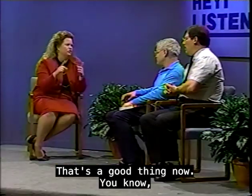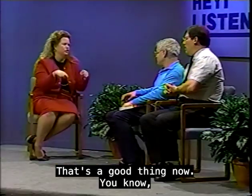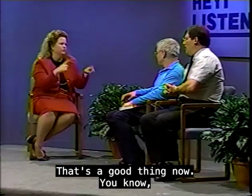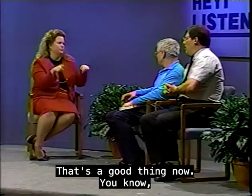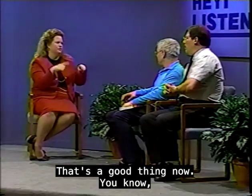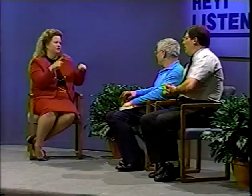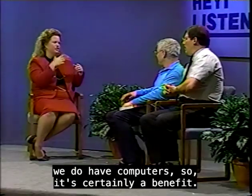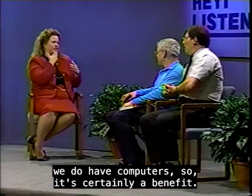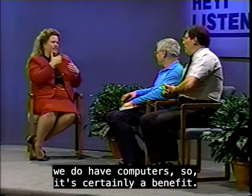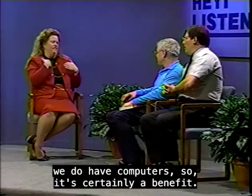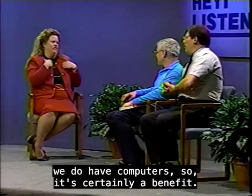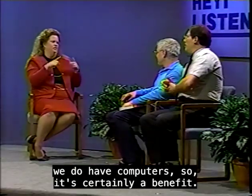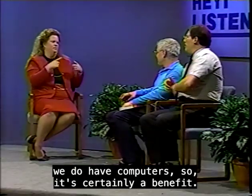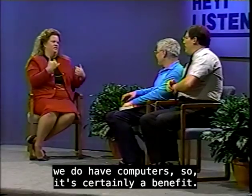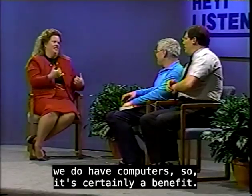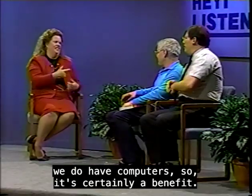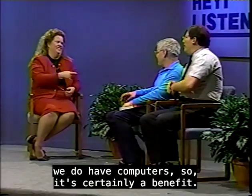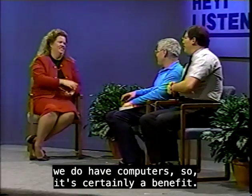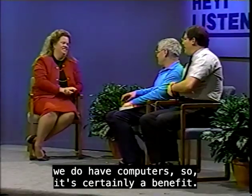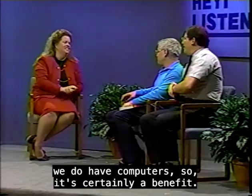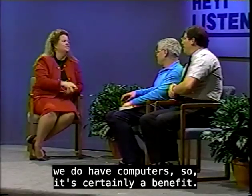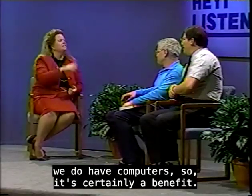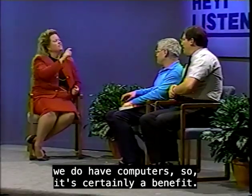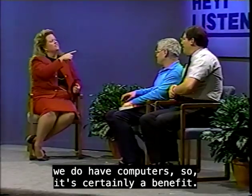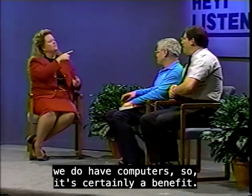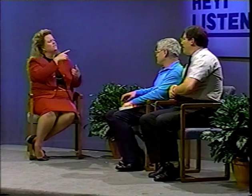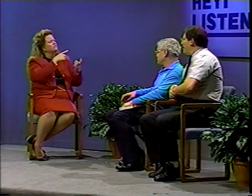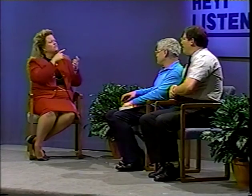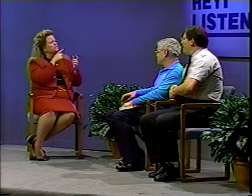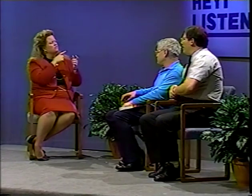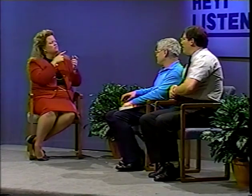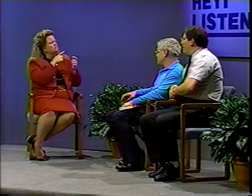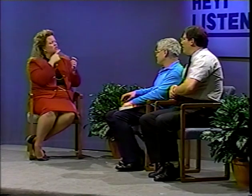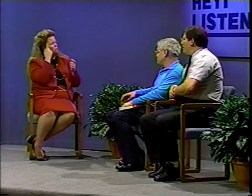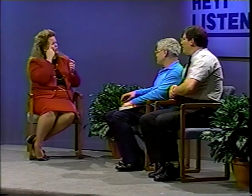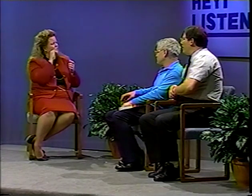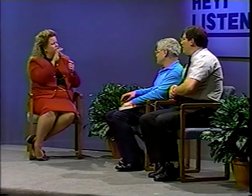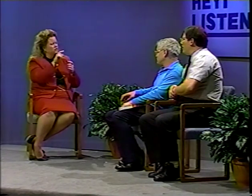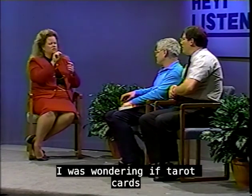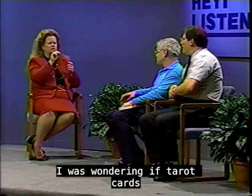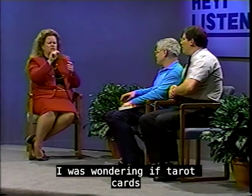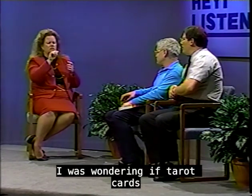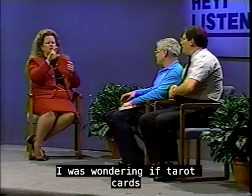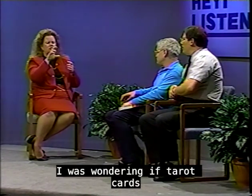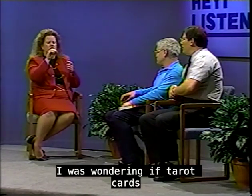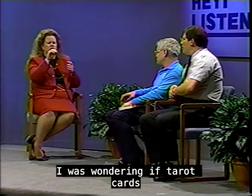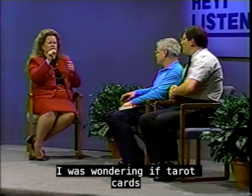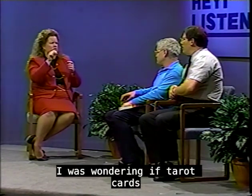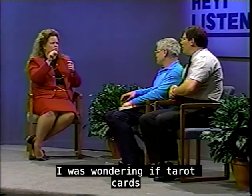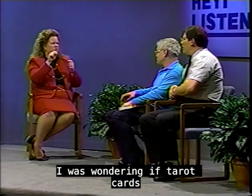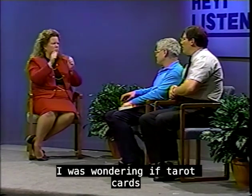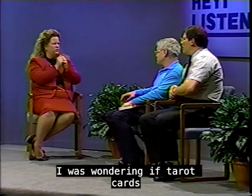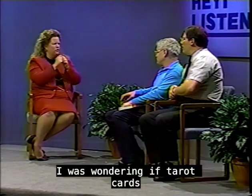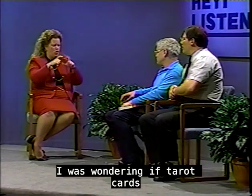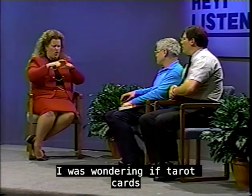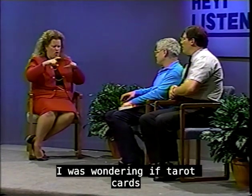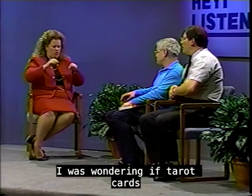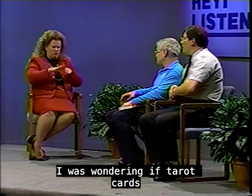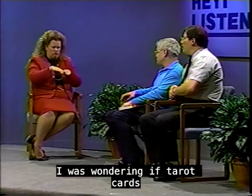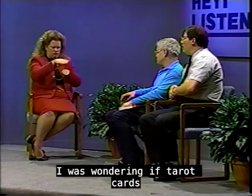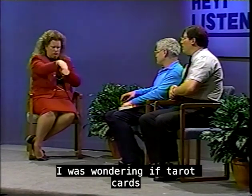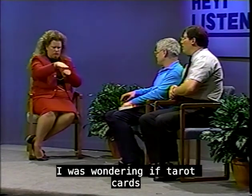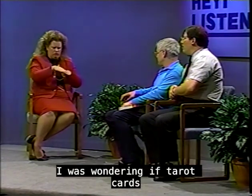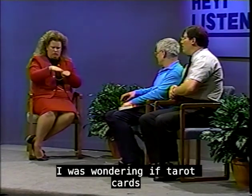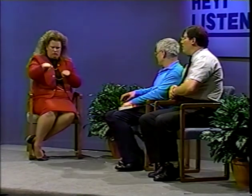That's a good thing now. You know, we do have computers, so it's certainly a benefit. I was wondering if